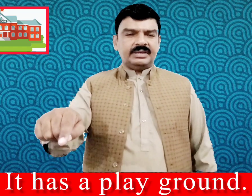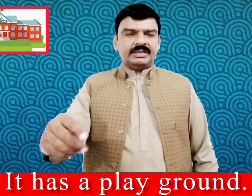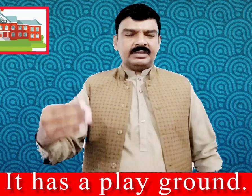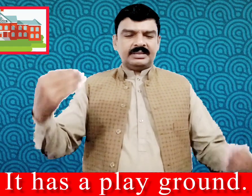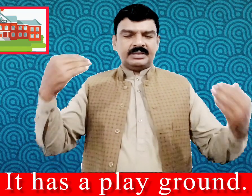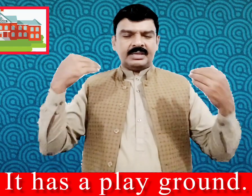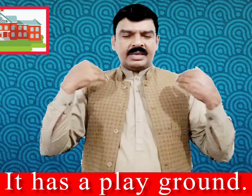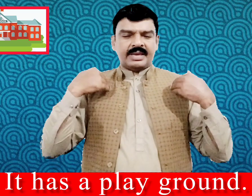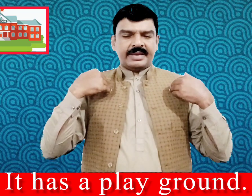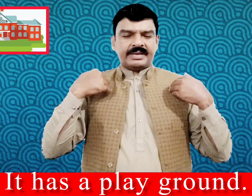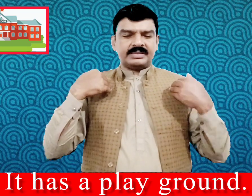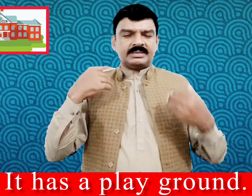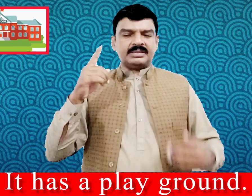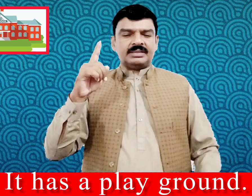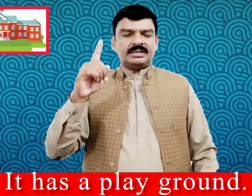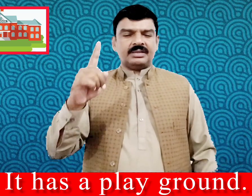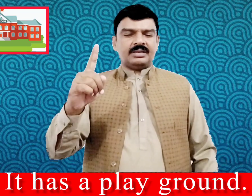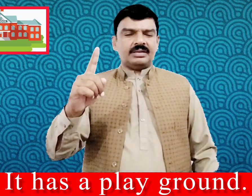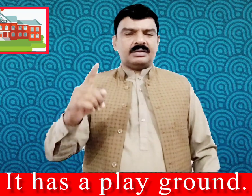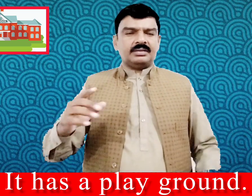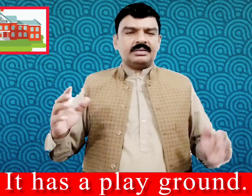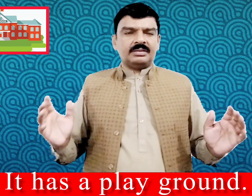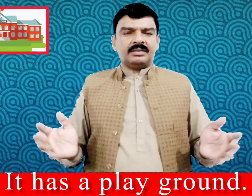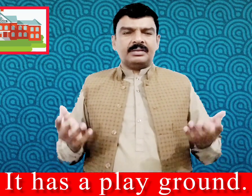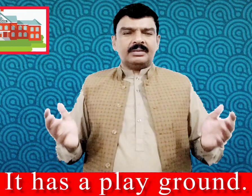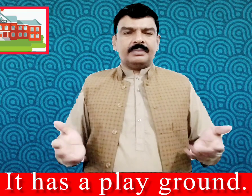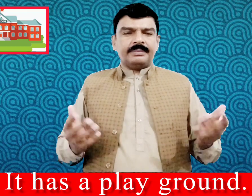It has a